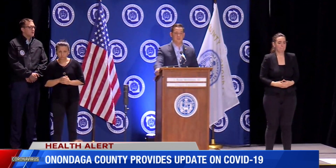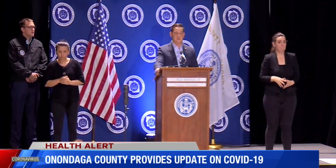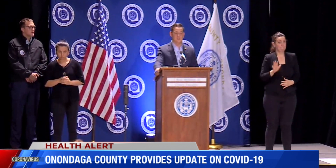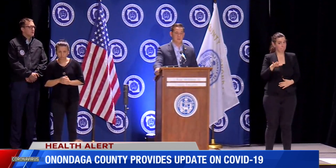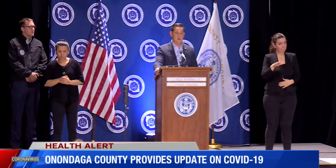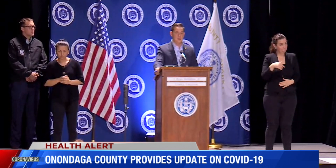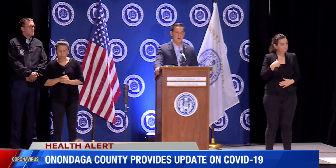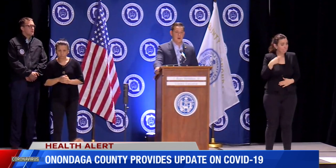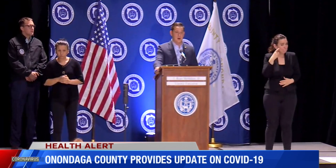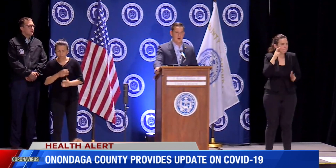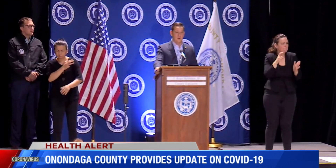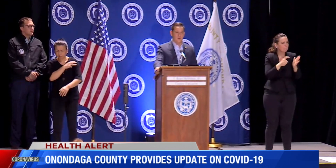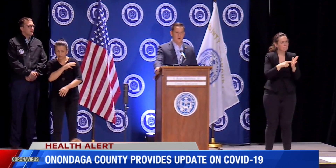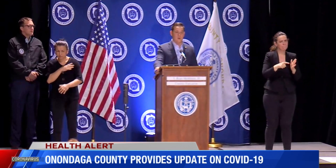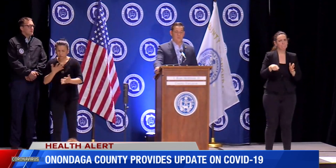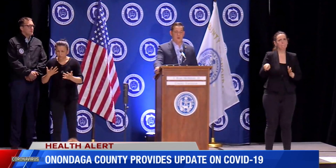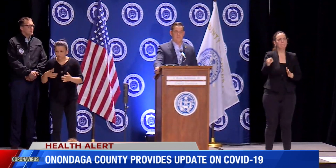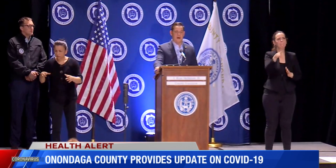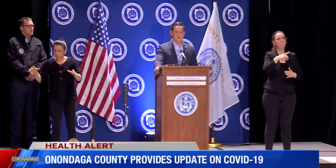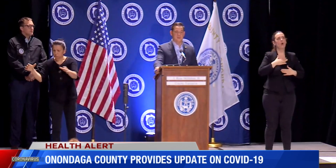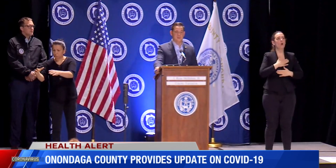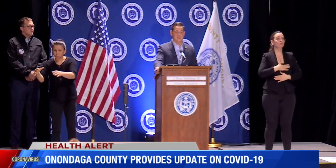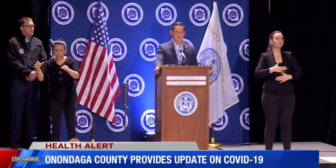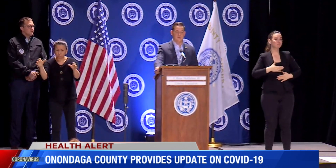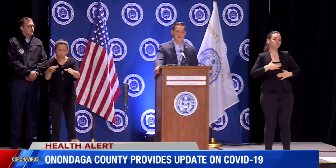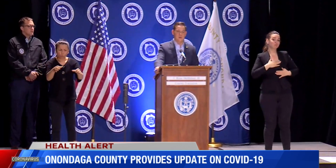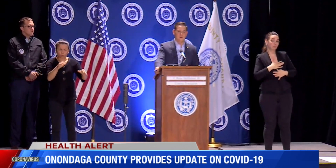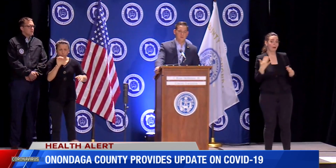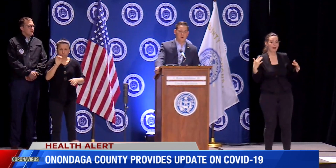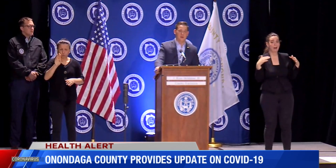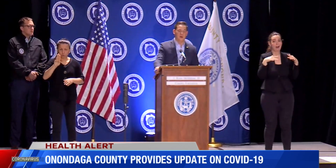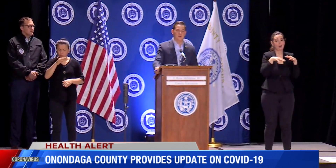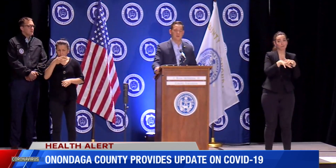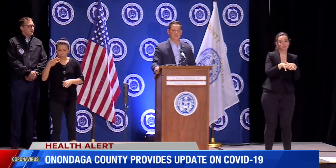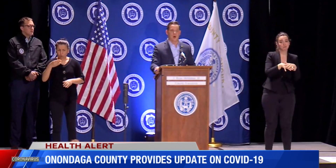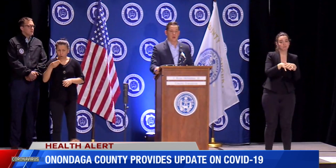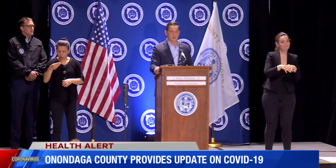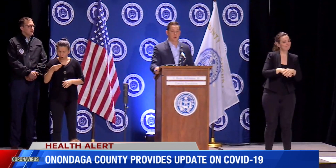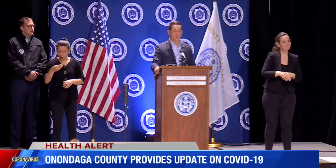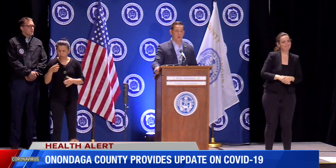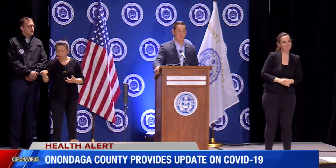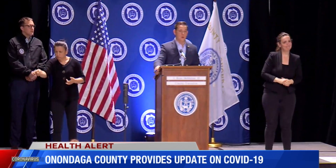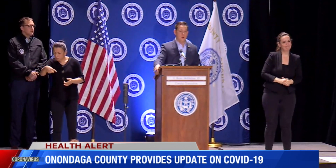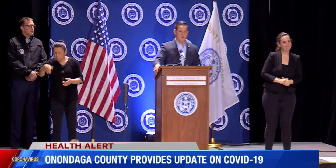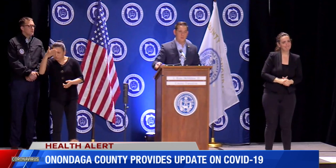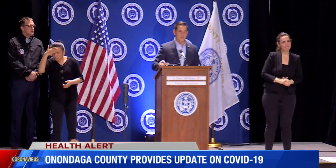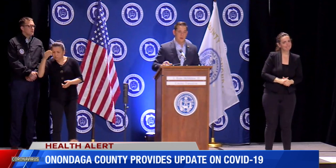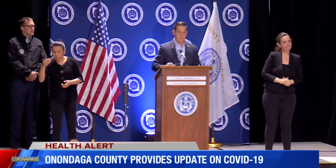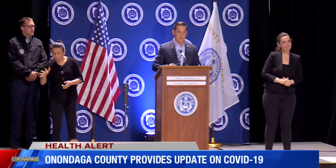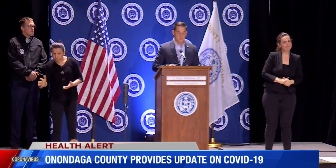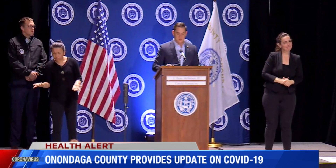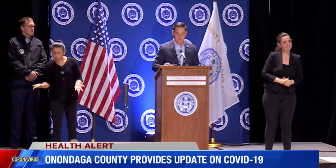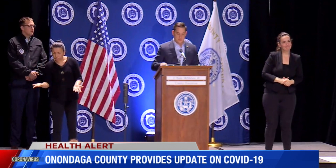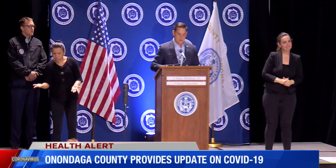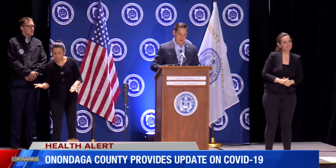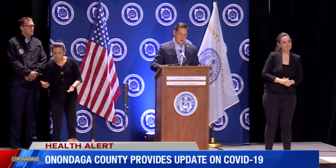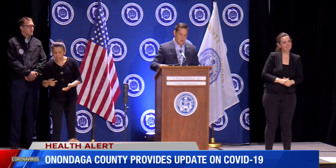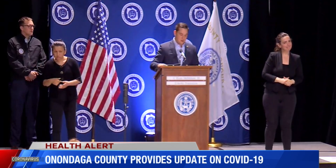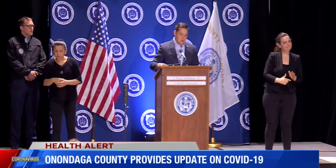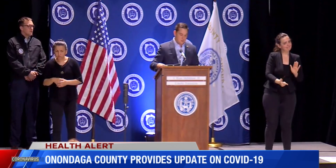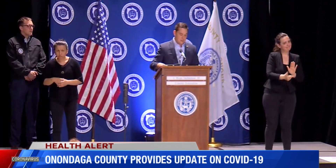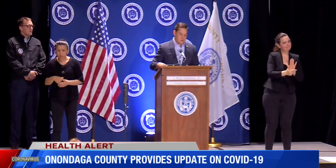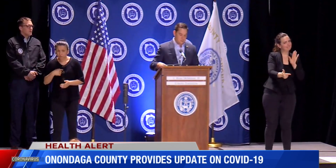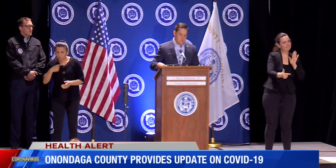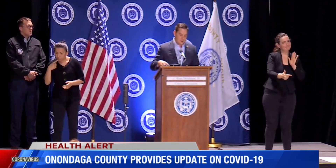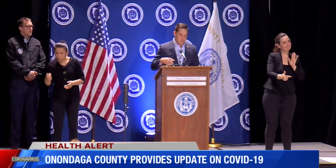positive cases. We don't implement policies because we just want to hear ourselves talk at the podium. We implement them because we're seeing